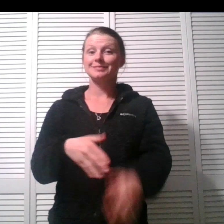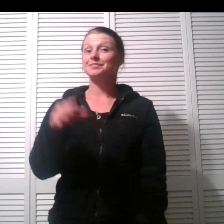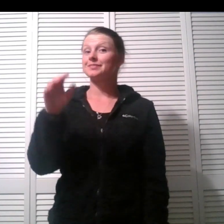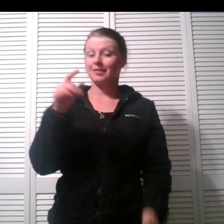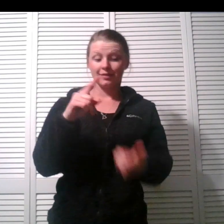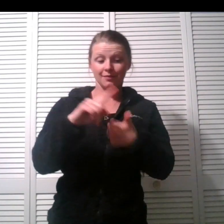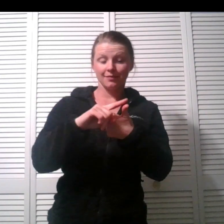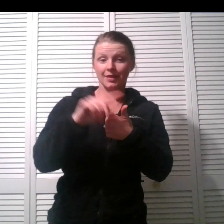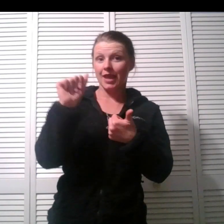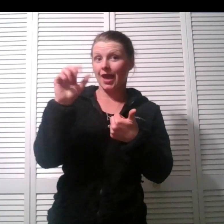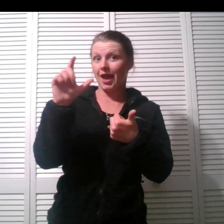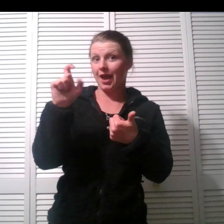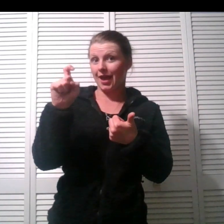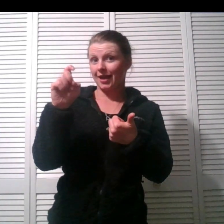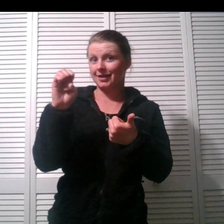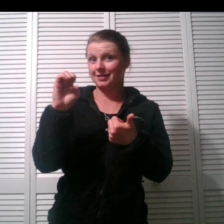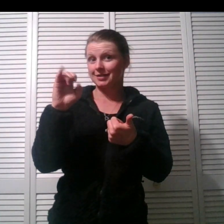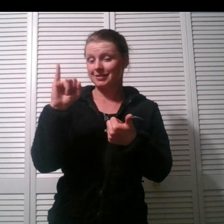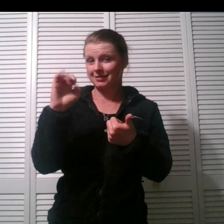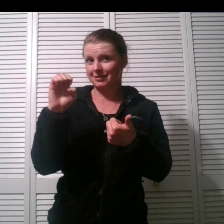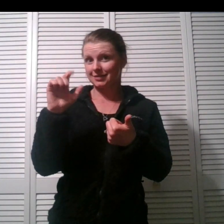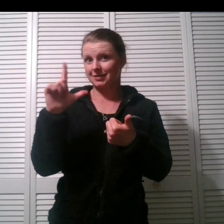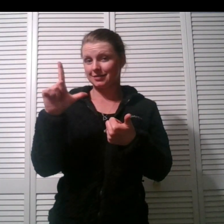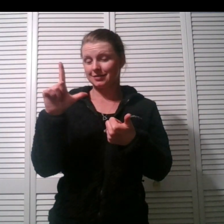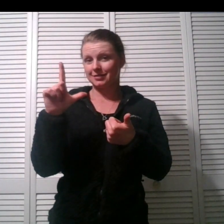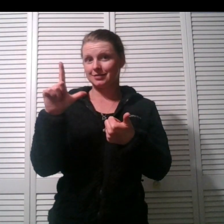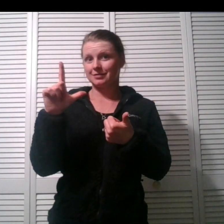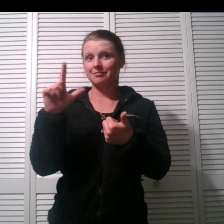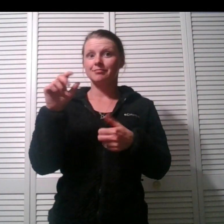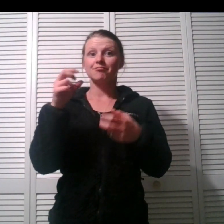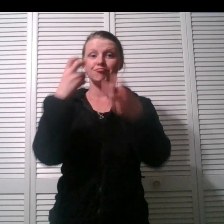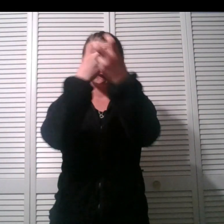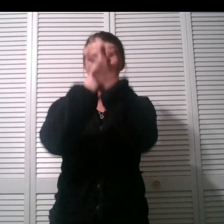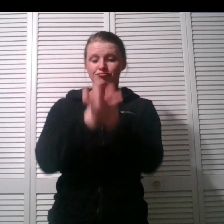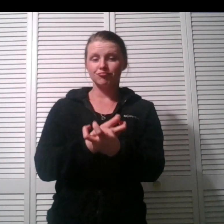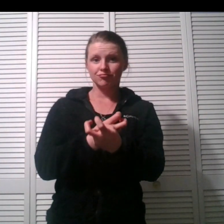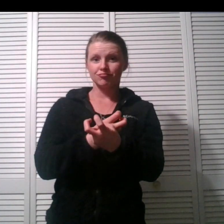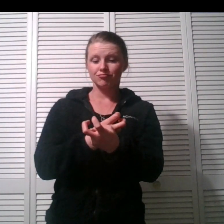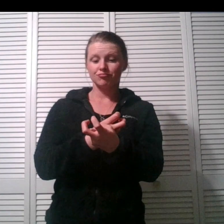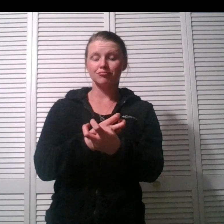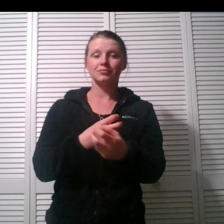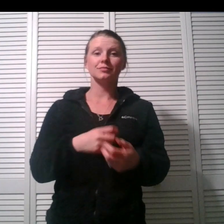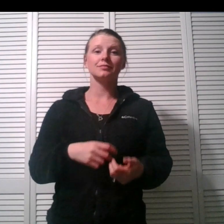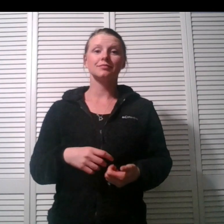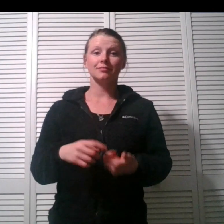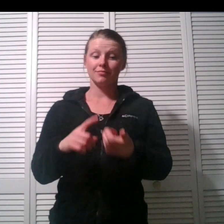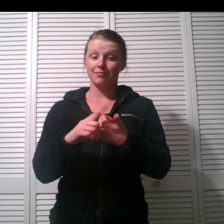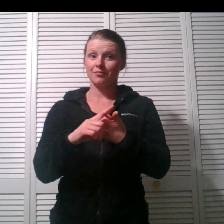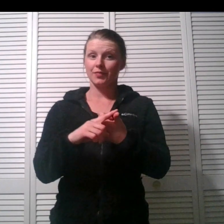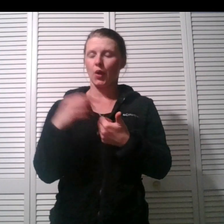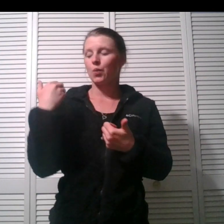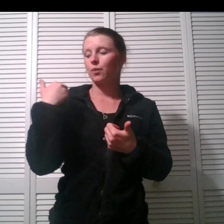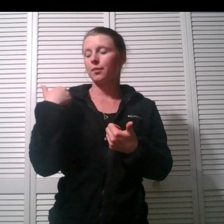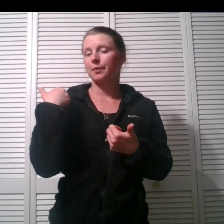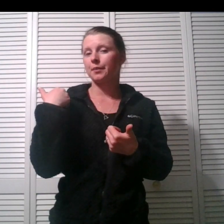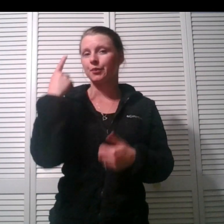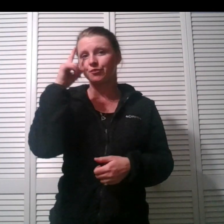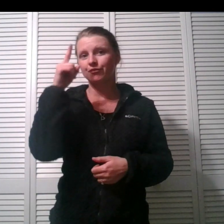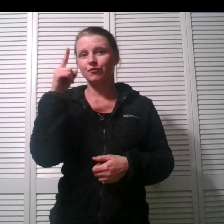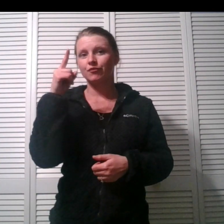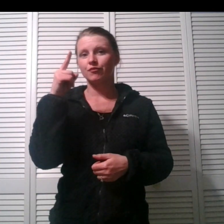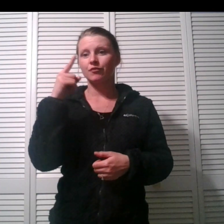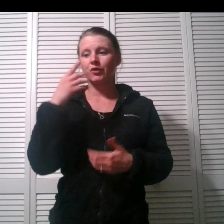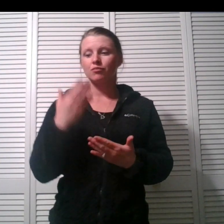skeleton and the appendical skeleton. The axial skeleton is responsible for providing